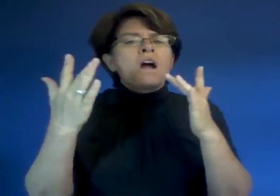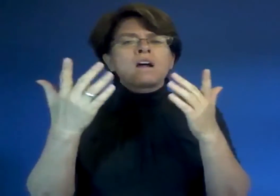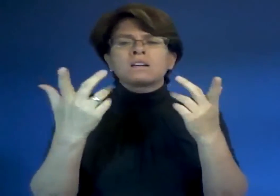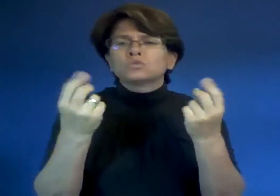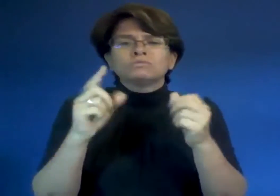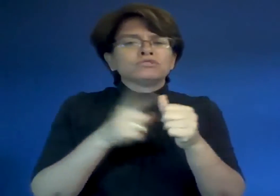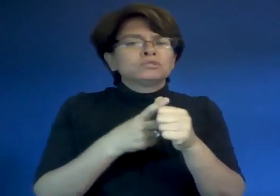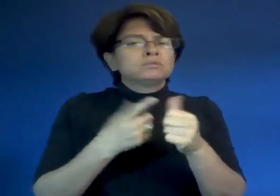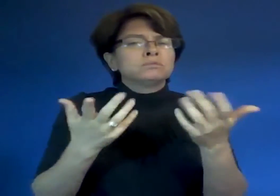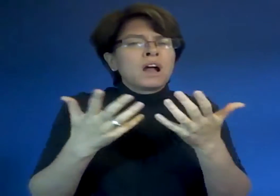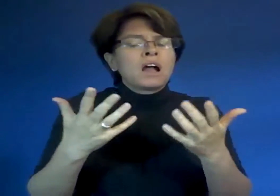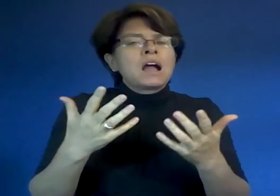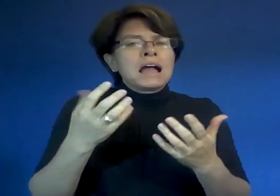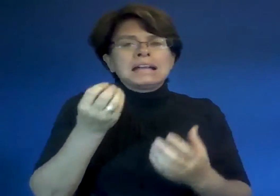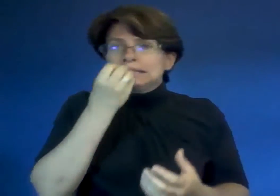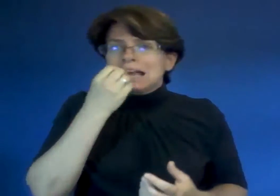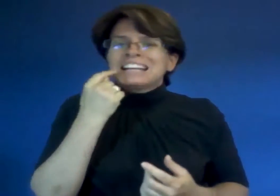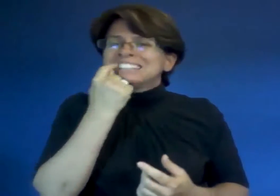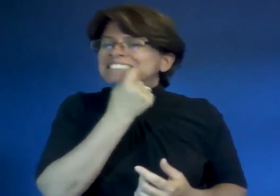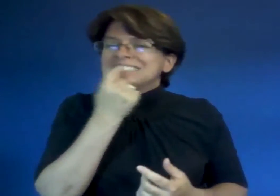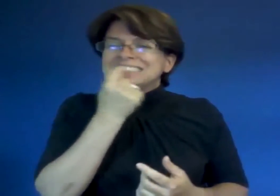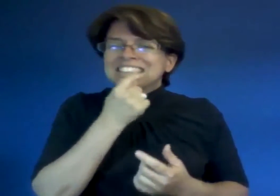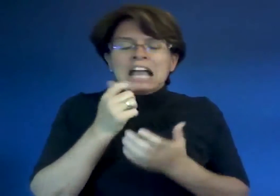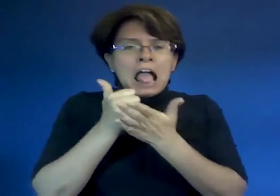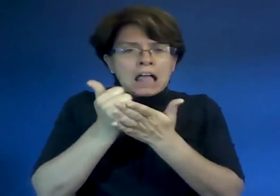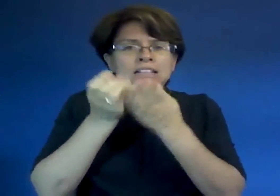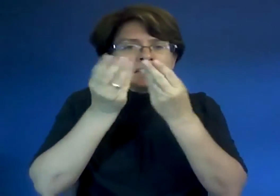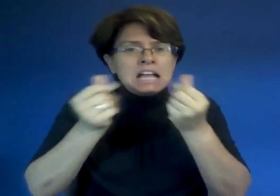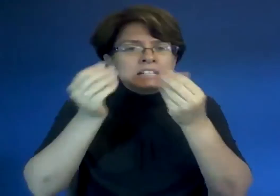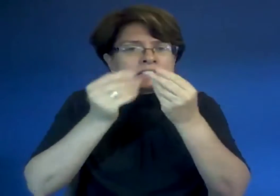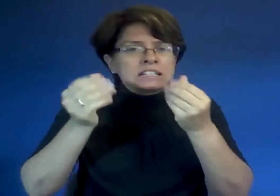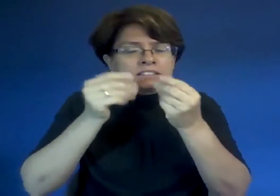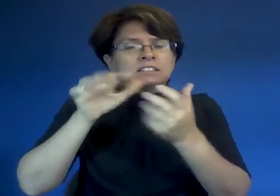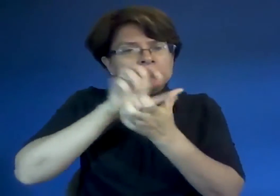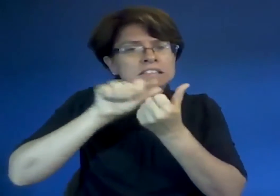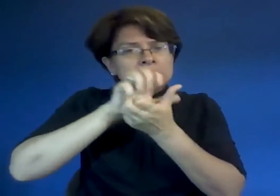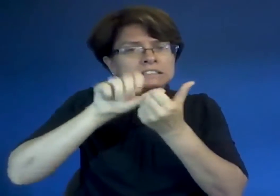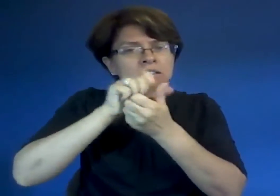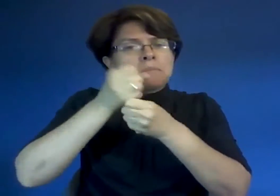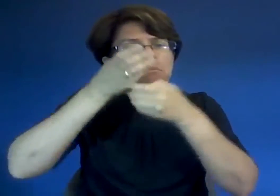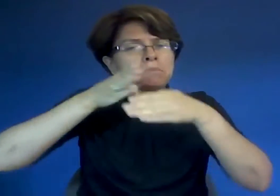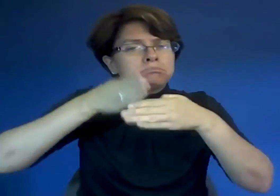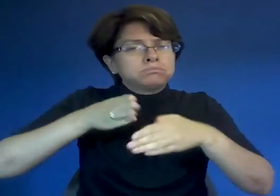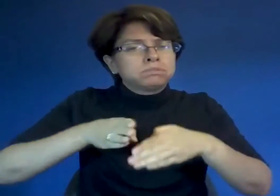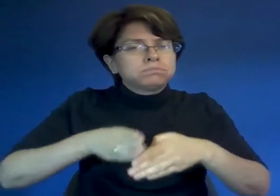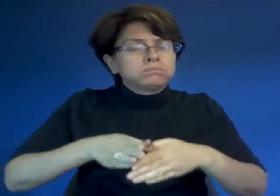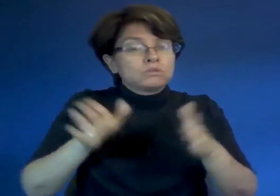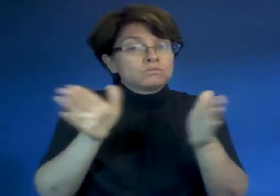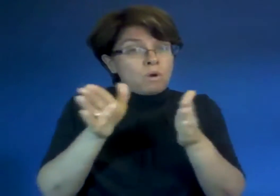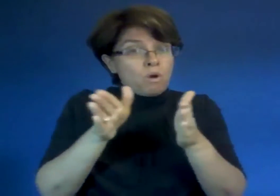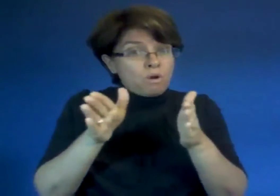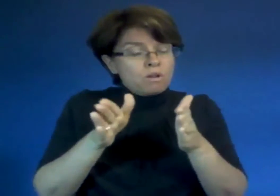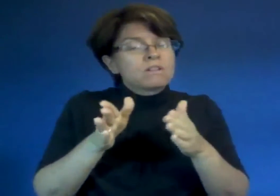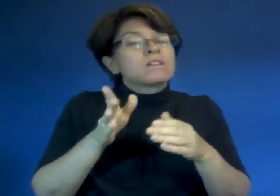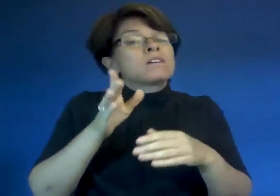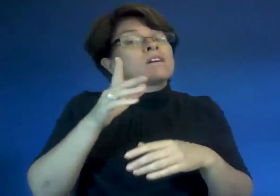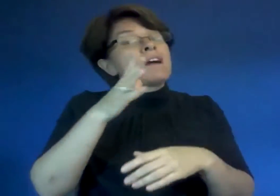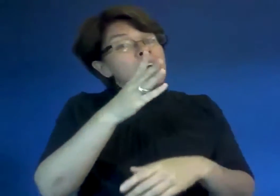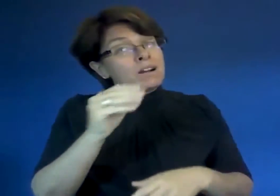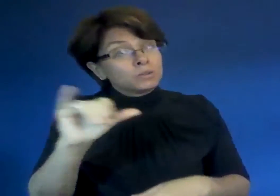Chewing will allow you to produce a very small round ball of food known as a bolus that will be sent through your esophagus into your